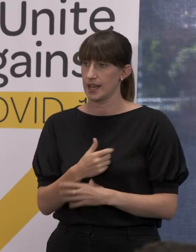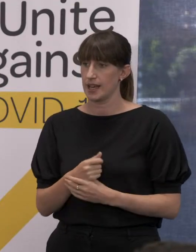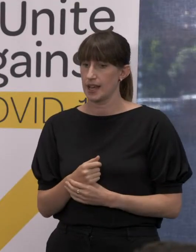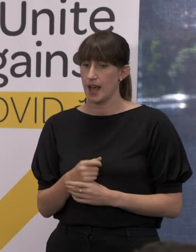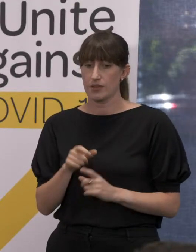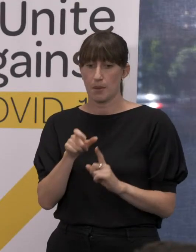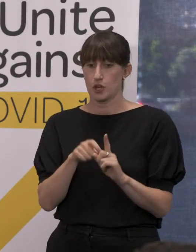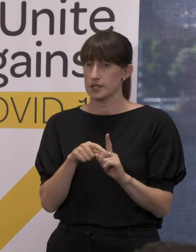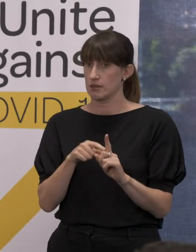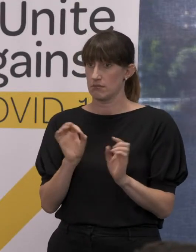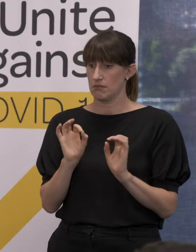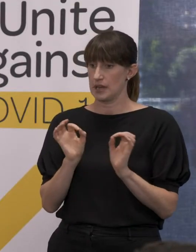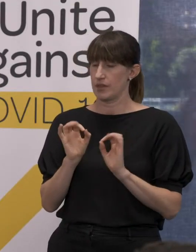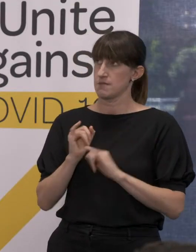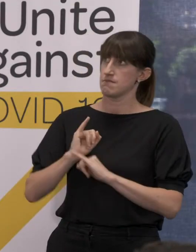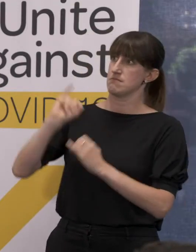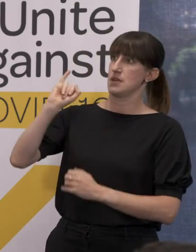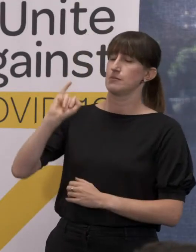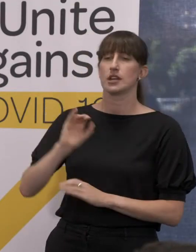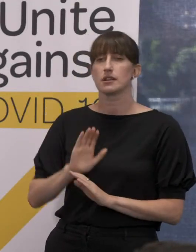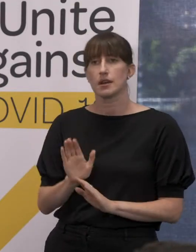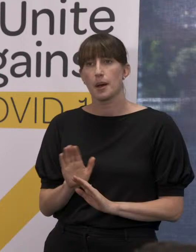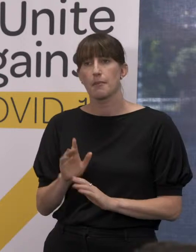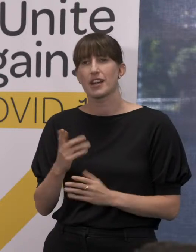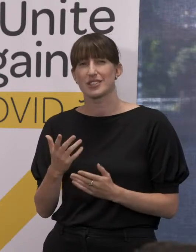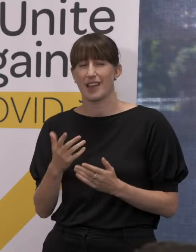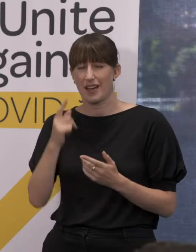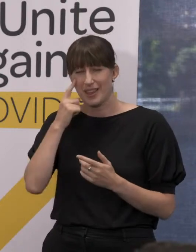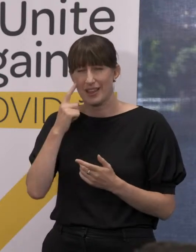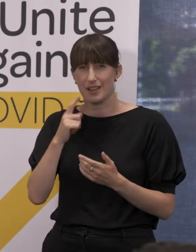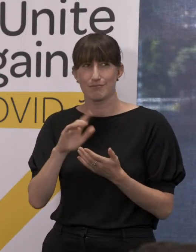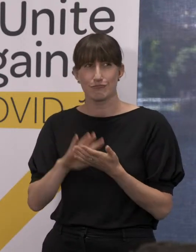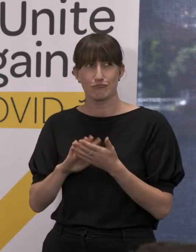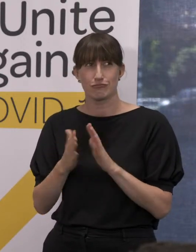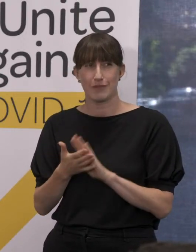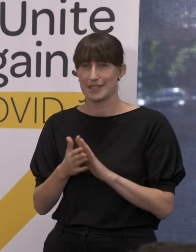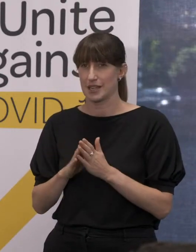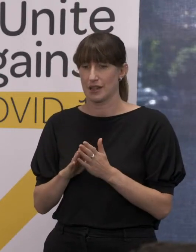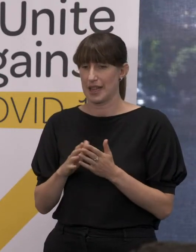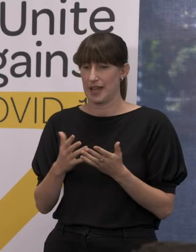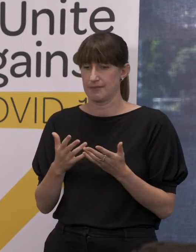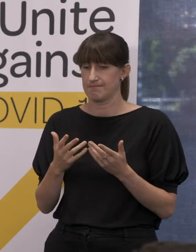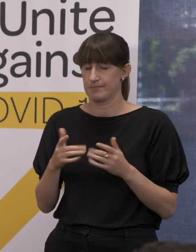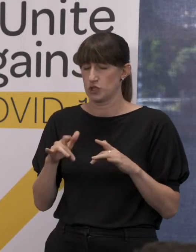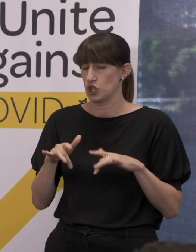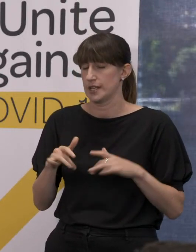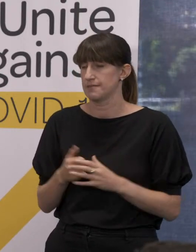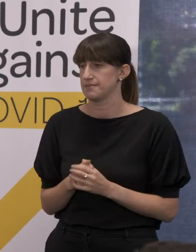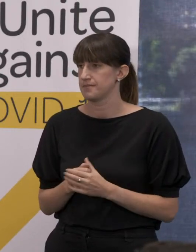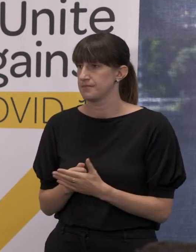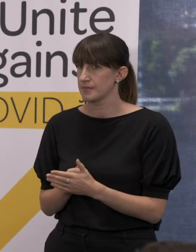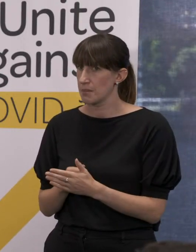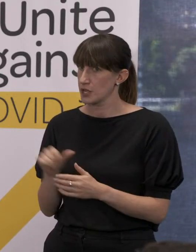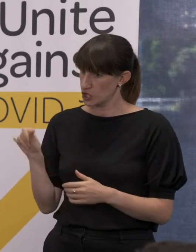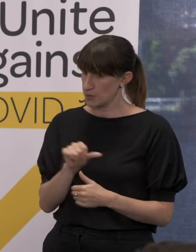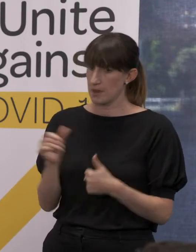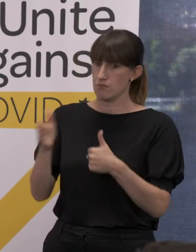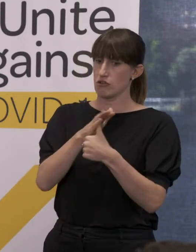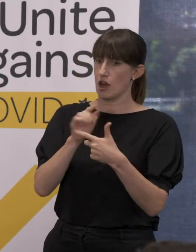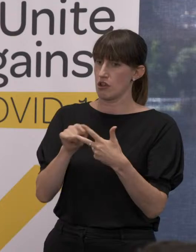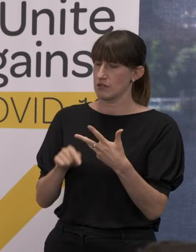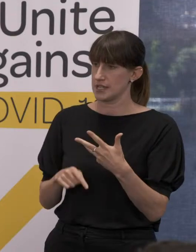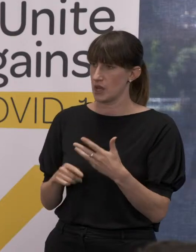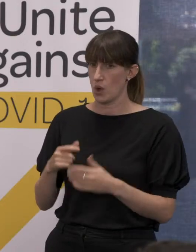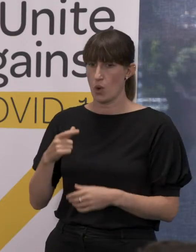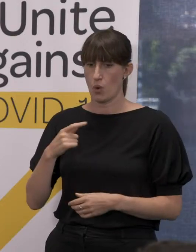person has objected to being vaccinated, but it's just been the logistics of getting the vaccine. But shouldn't that be a priority? How are these people falling through the cracks? I don't think